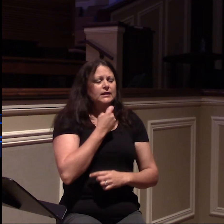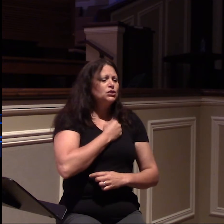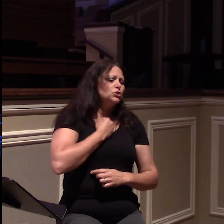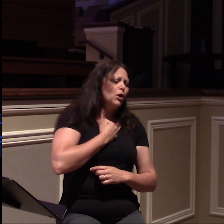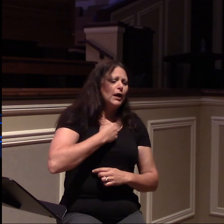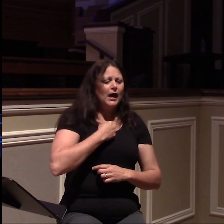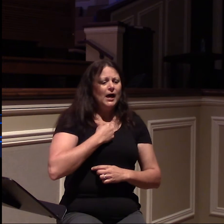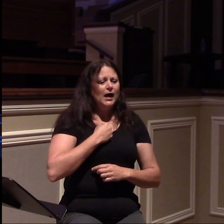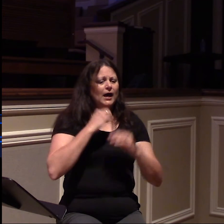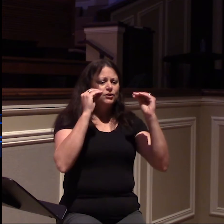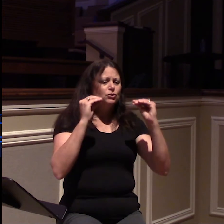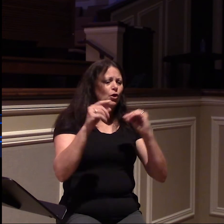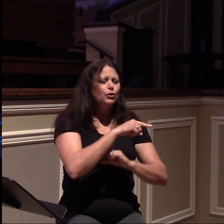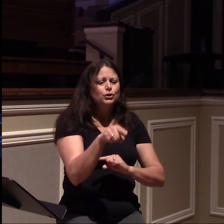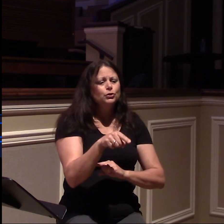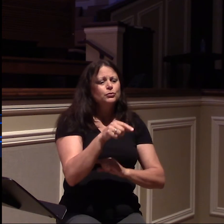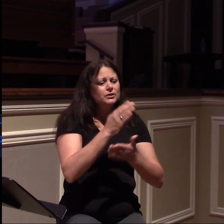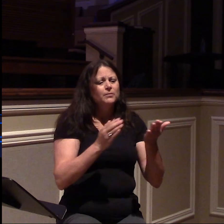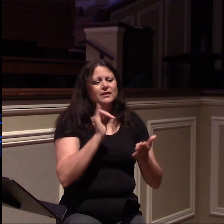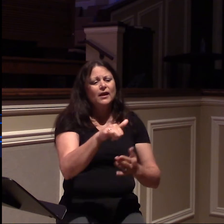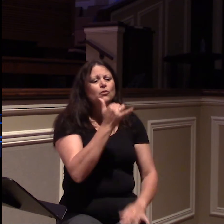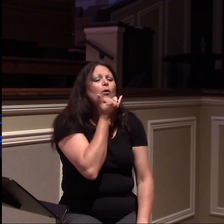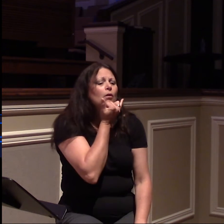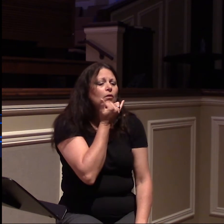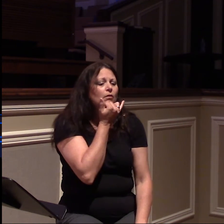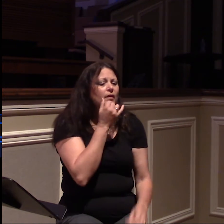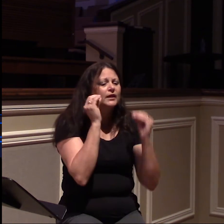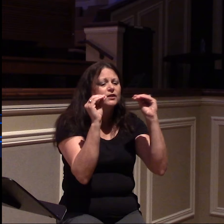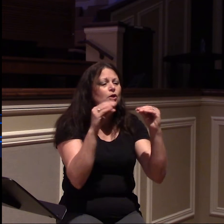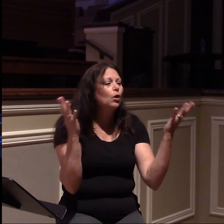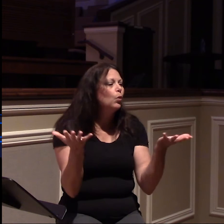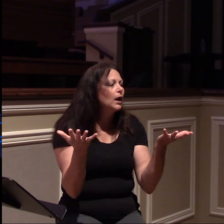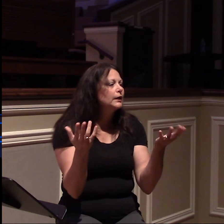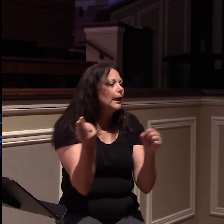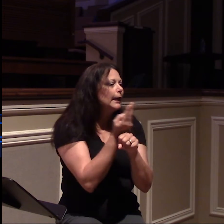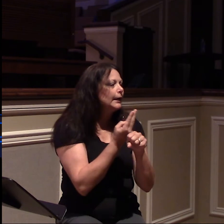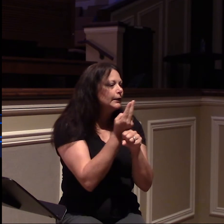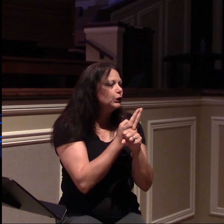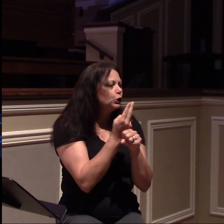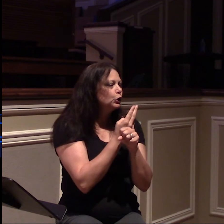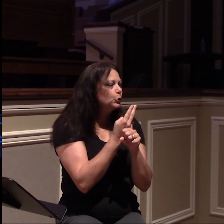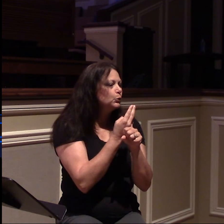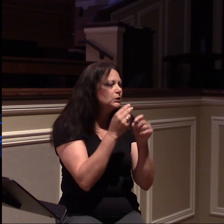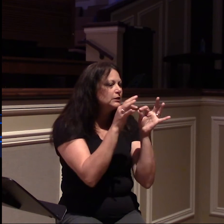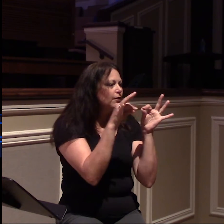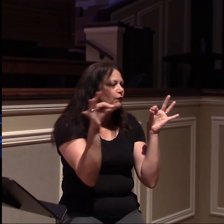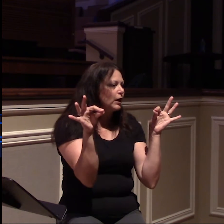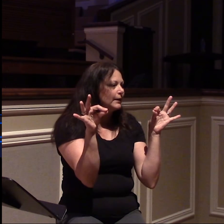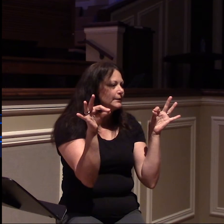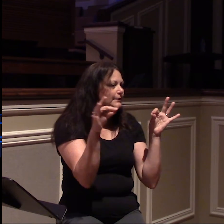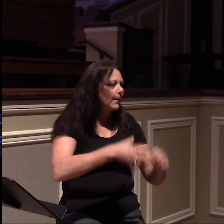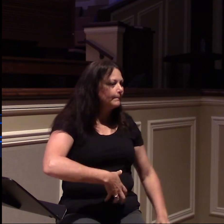true. You know what he had taught his medical students? He had used the phrase pregnant women.